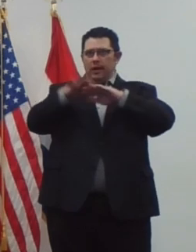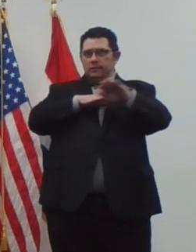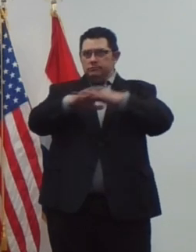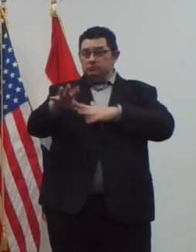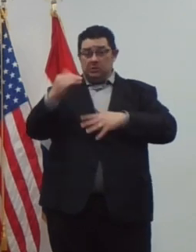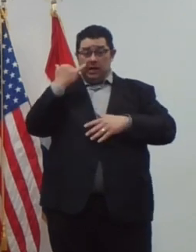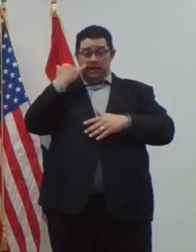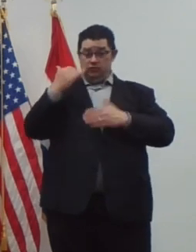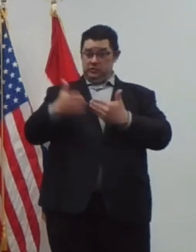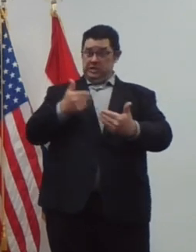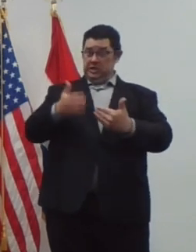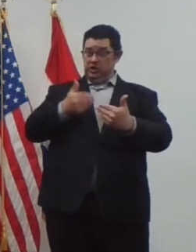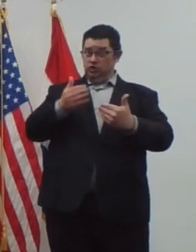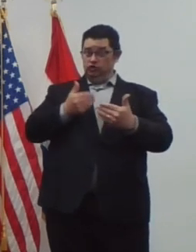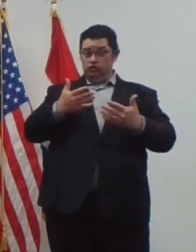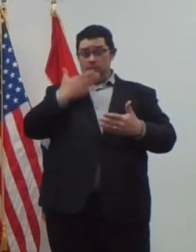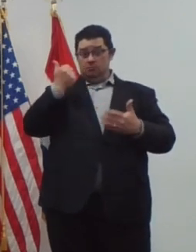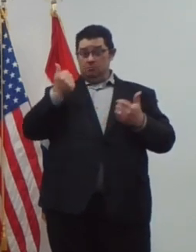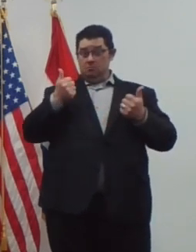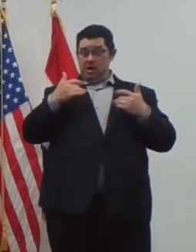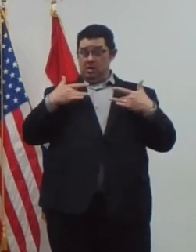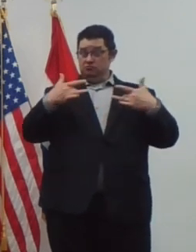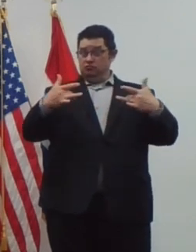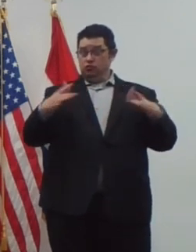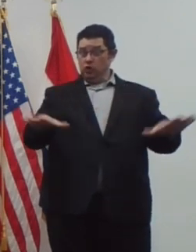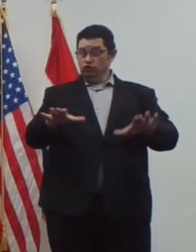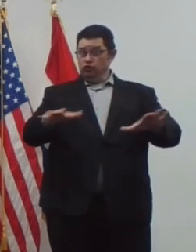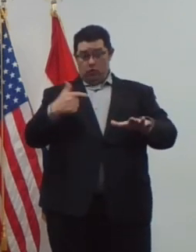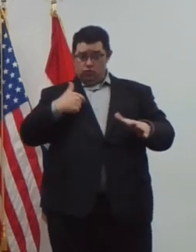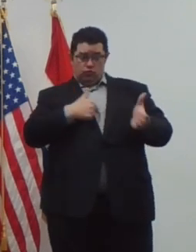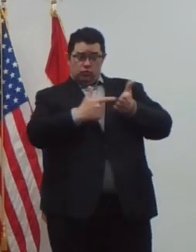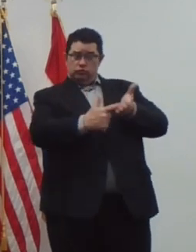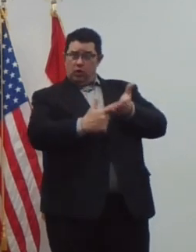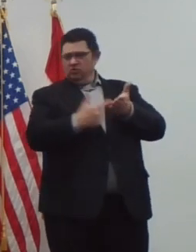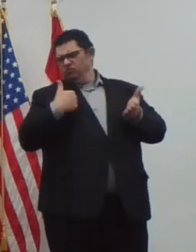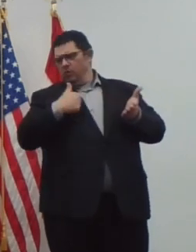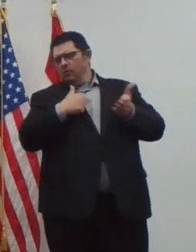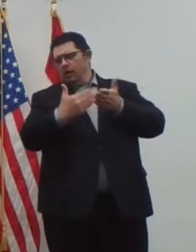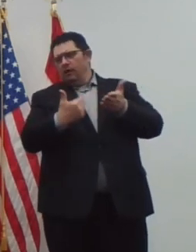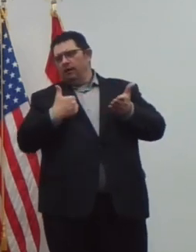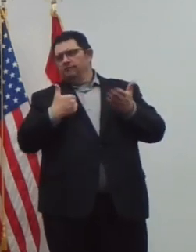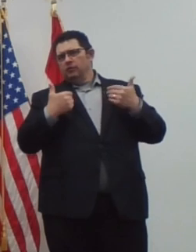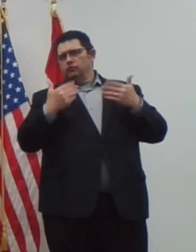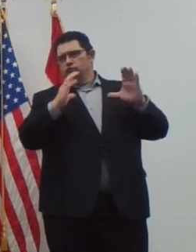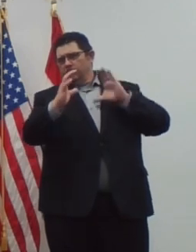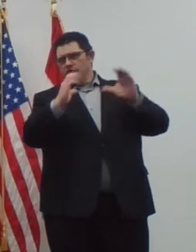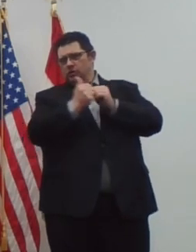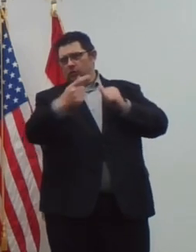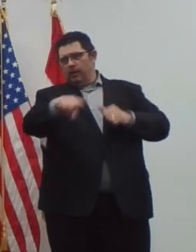an easier way to do it or a better way to do it, then we'll talk to them about that. And we've been having those conversations.